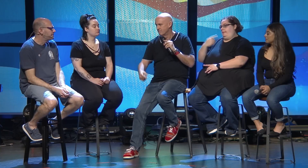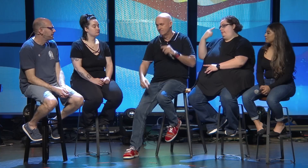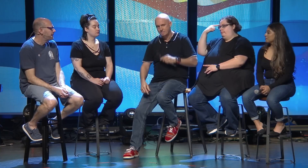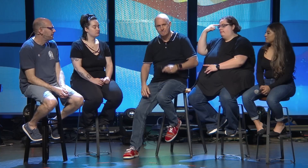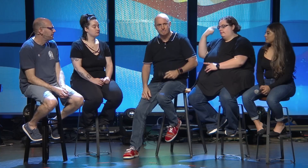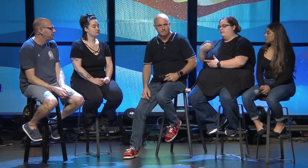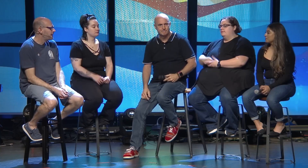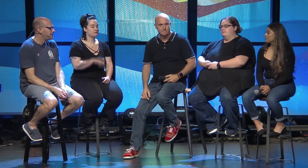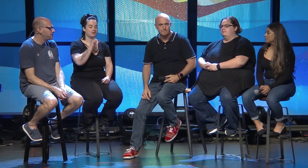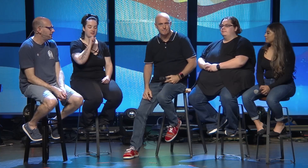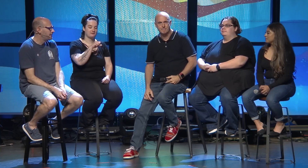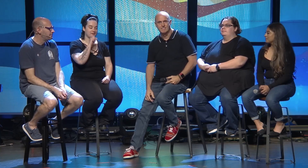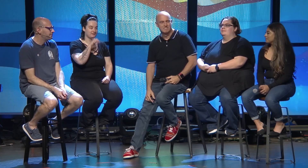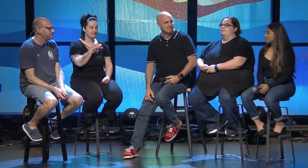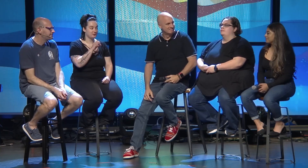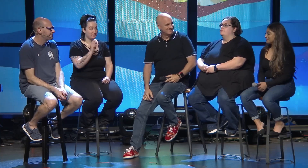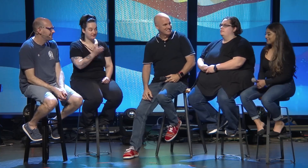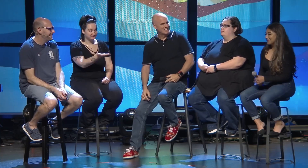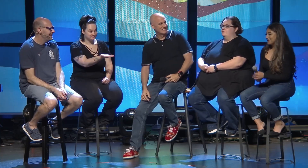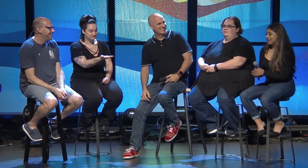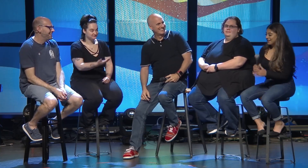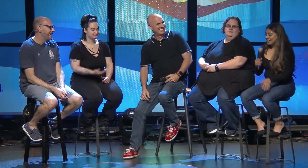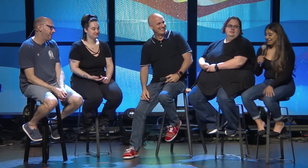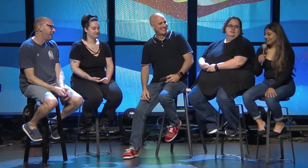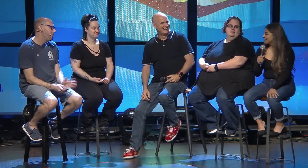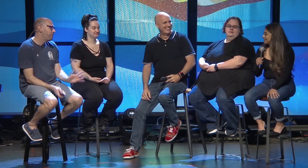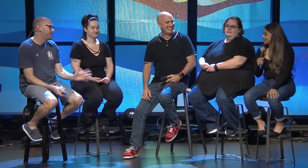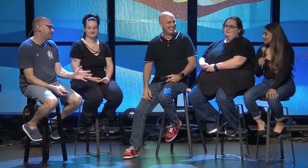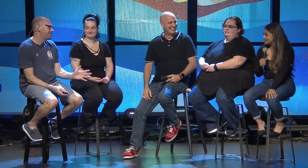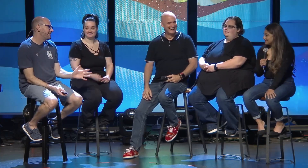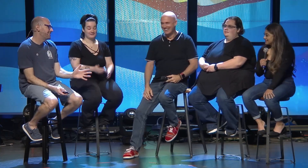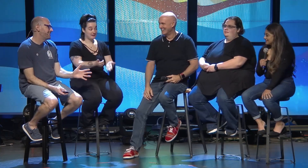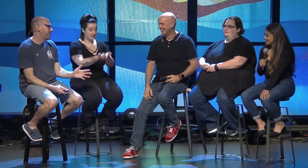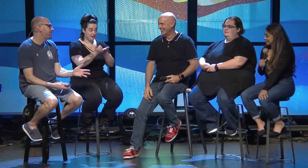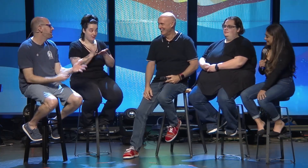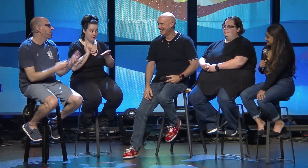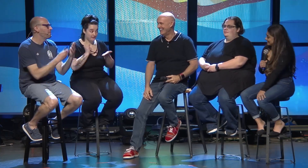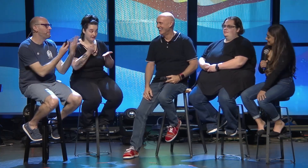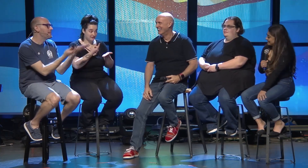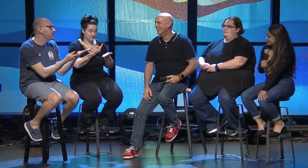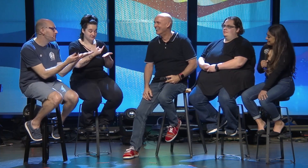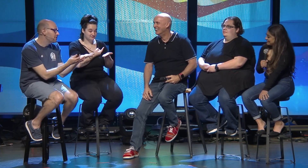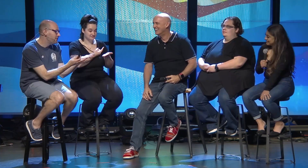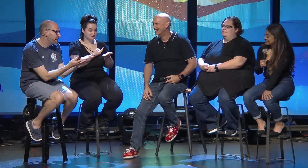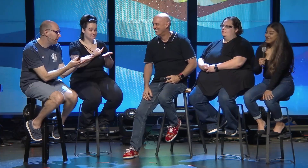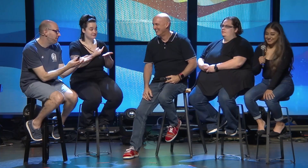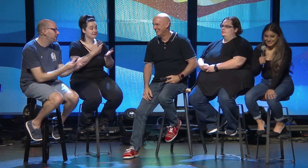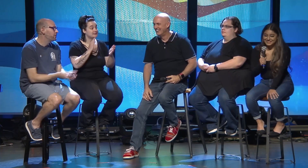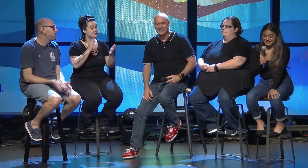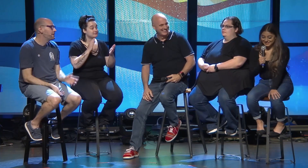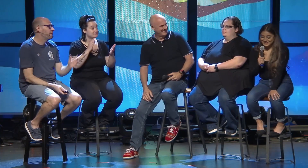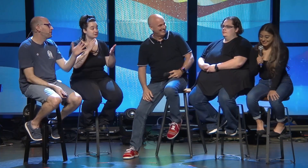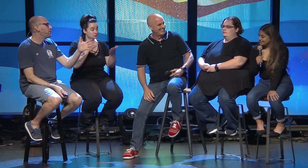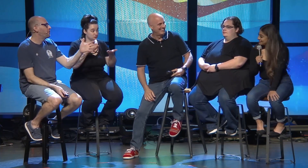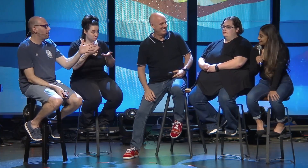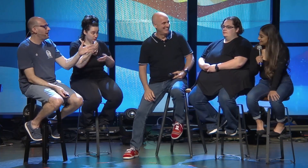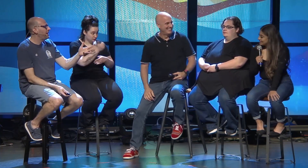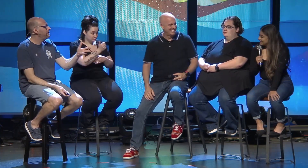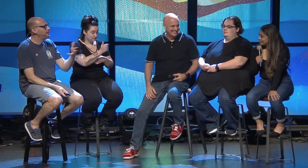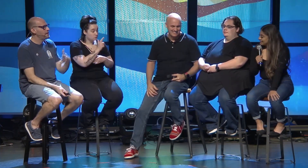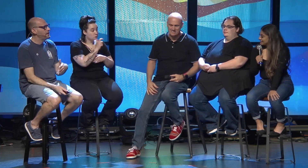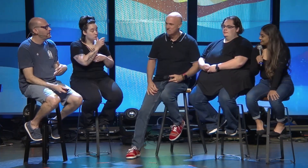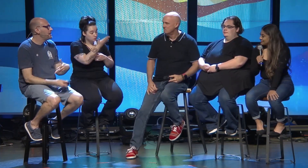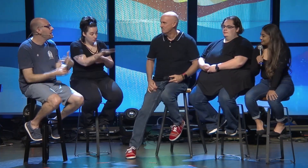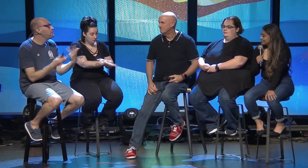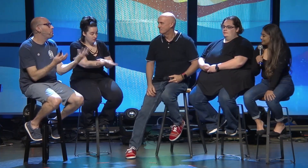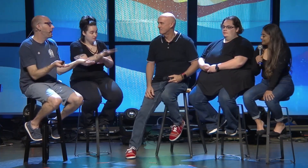love it. I love it. Okay, Jaylene. Now help us maybe introduce yourself, a little bit of who you are,